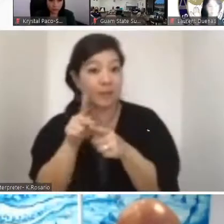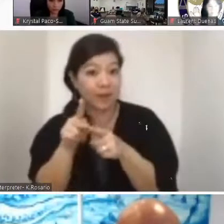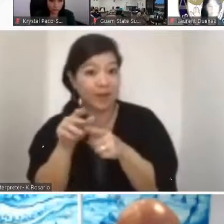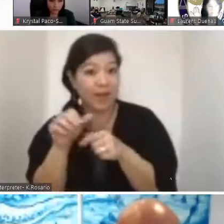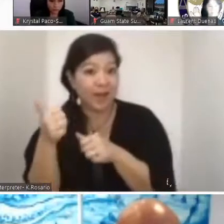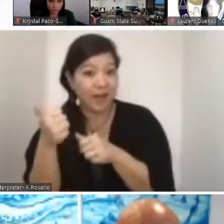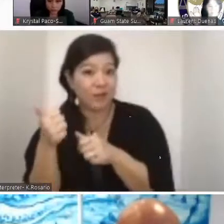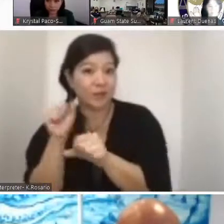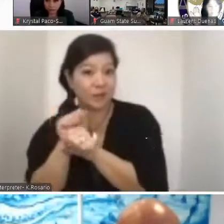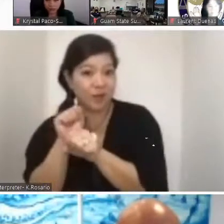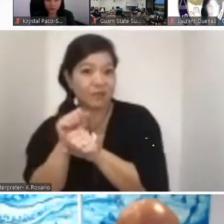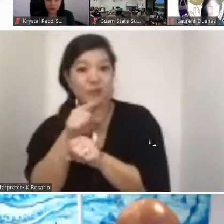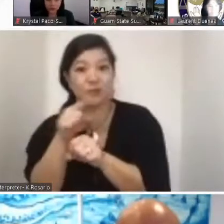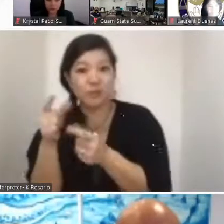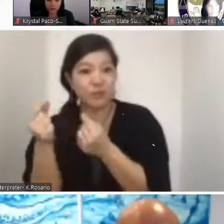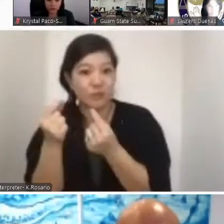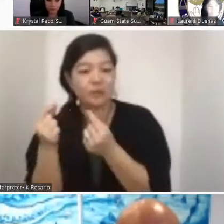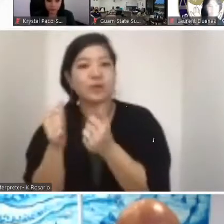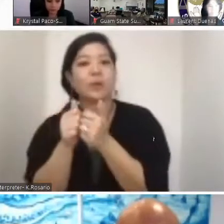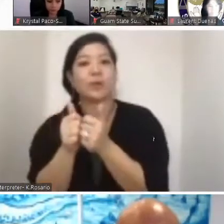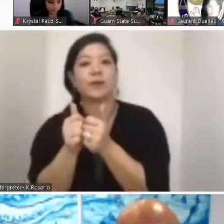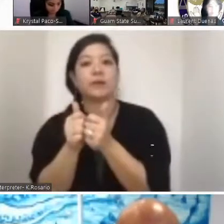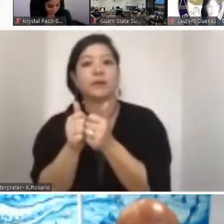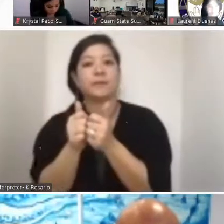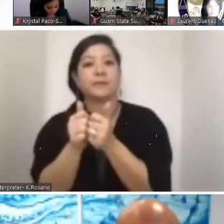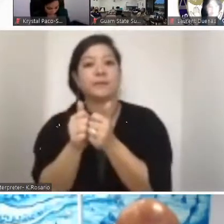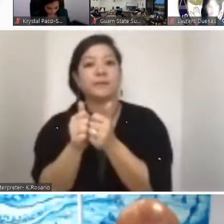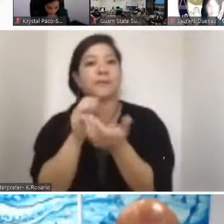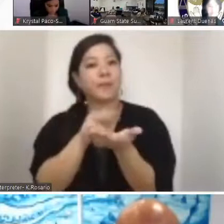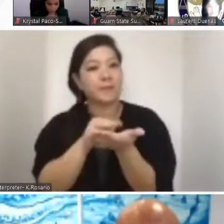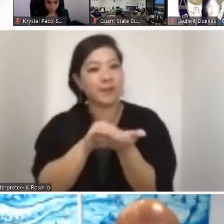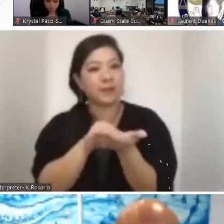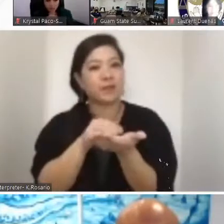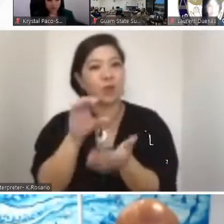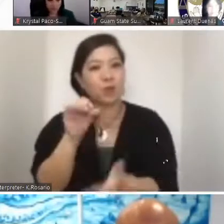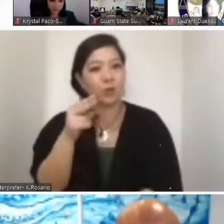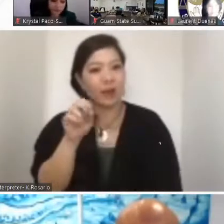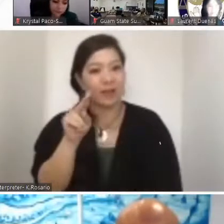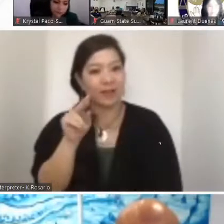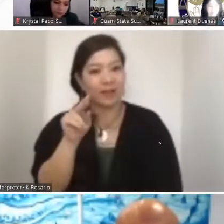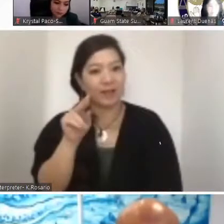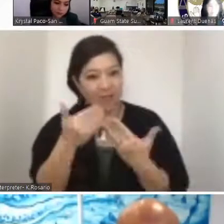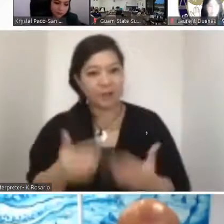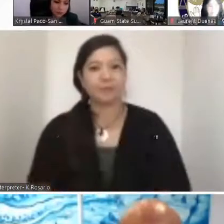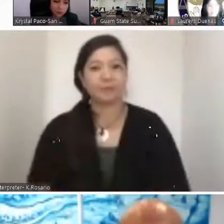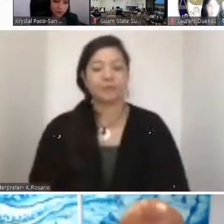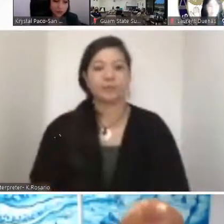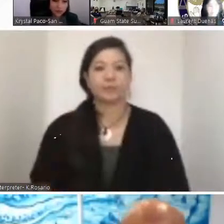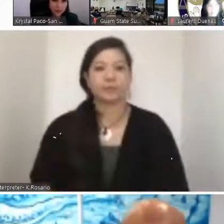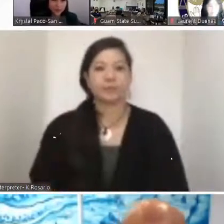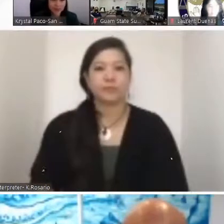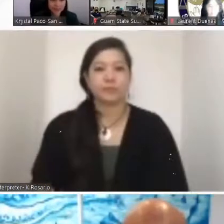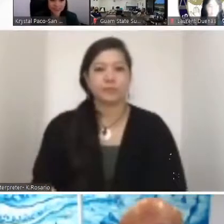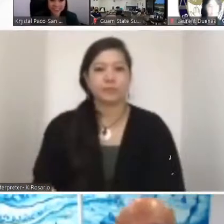other jobs that you do with the medical chronic diseases. Thank you. Well, thank you. And you